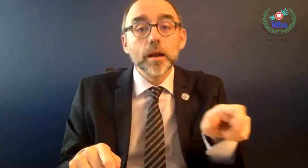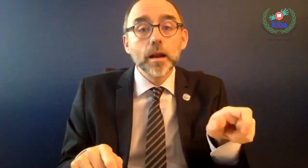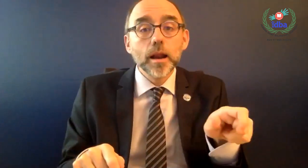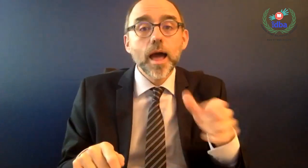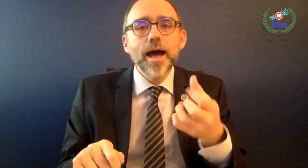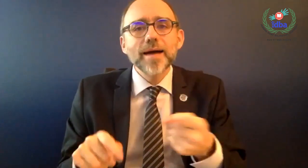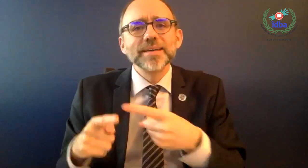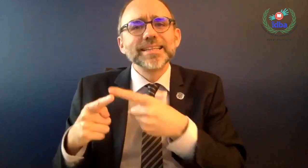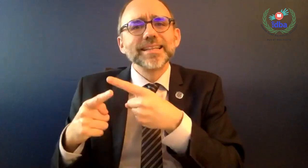education.